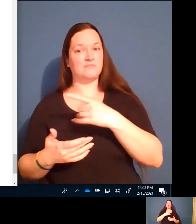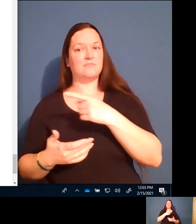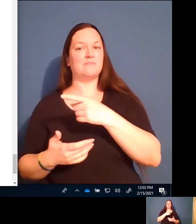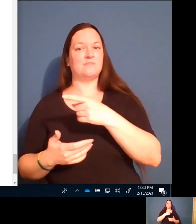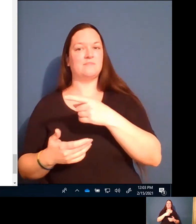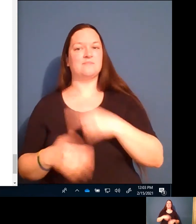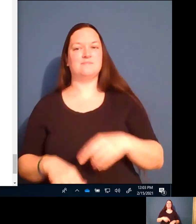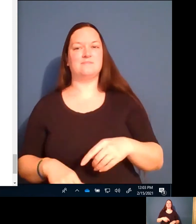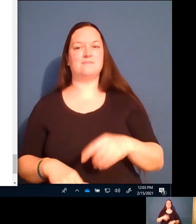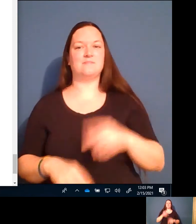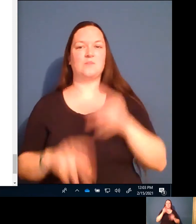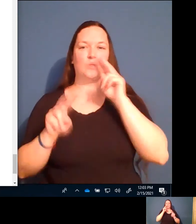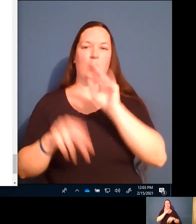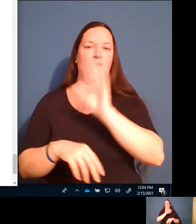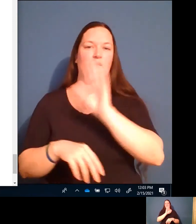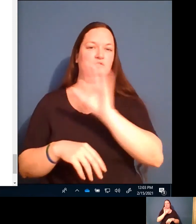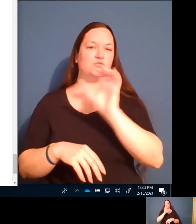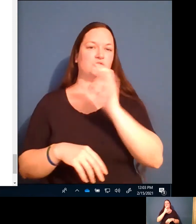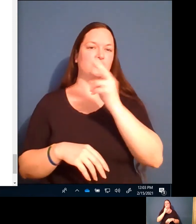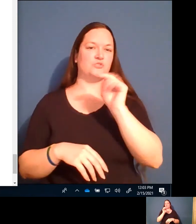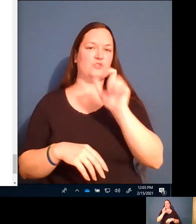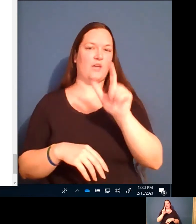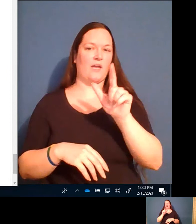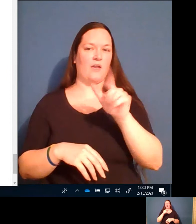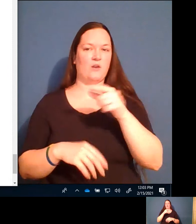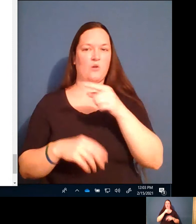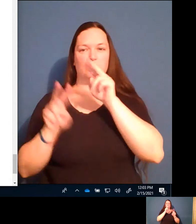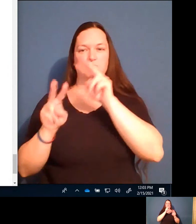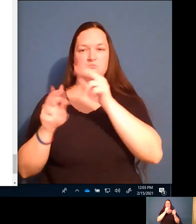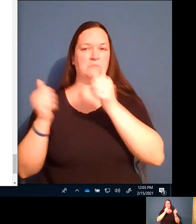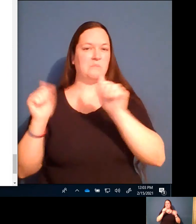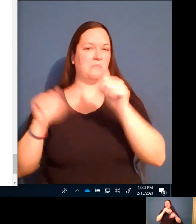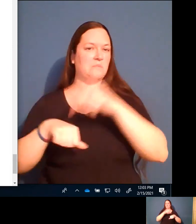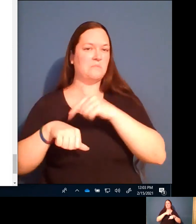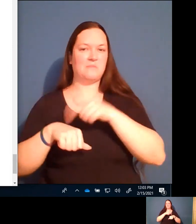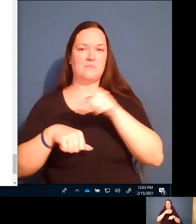learn. What you want, when you want.